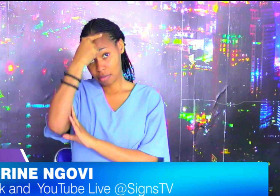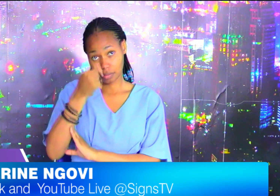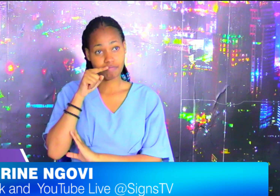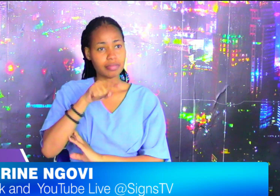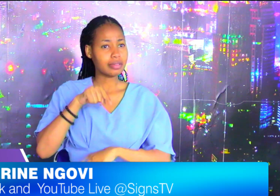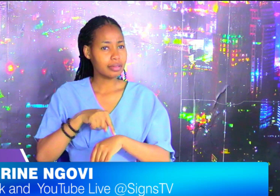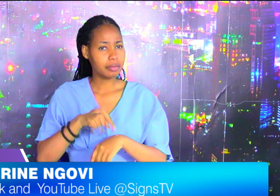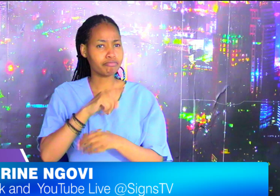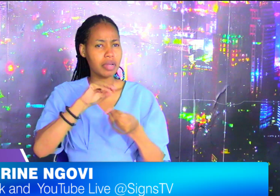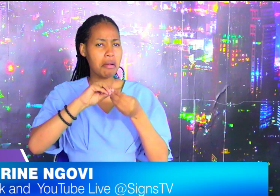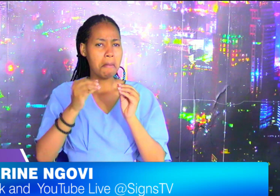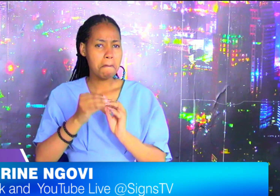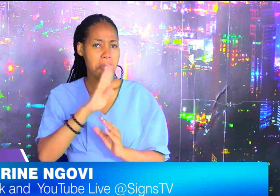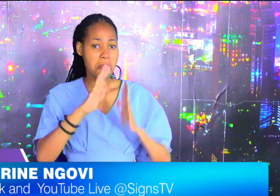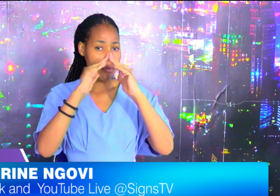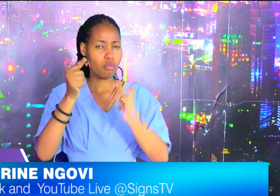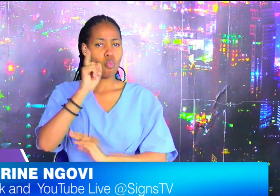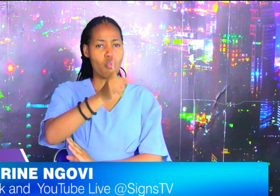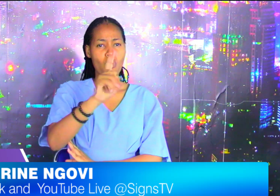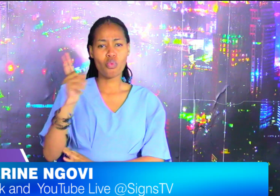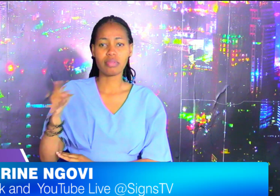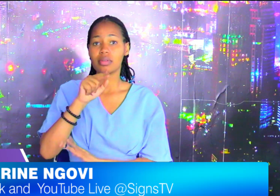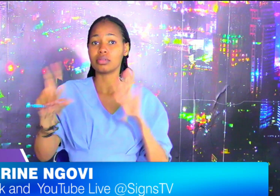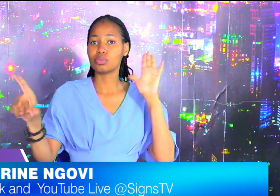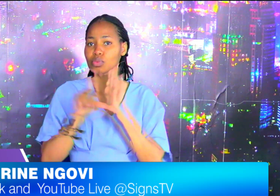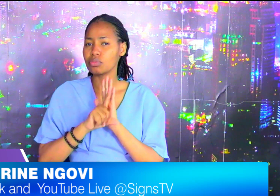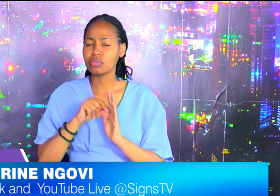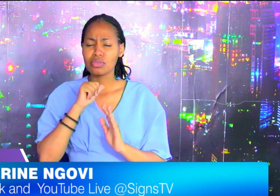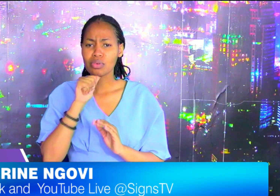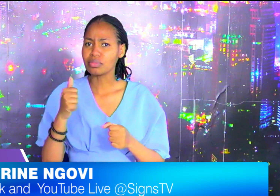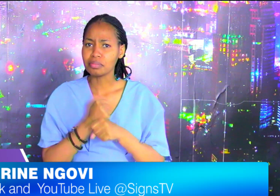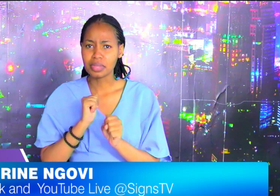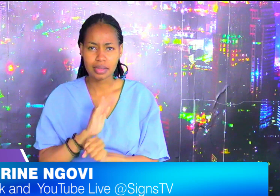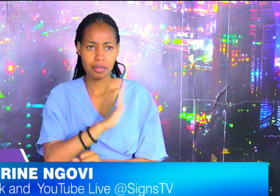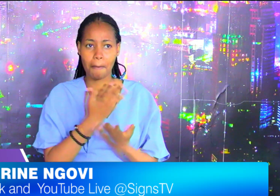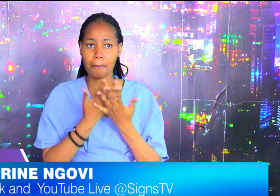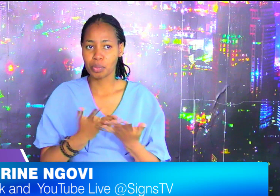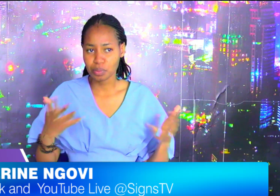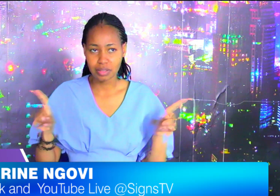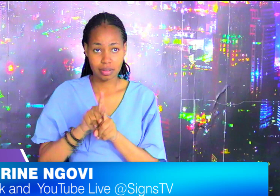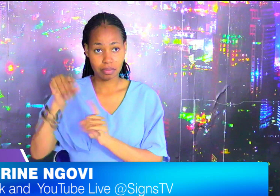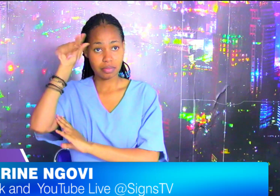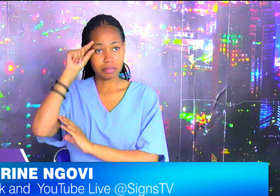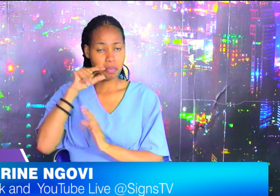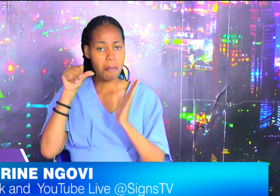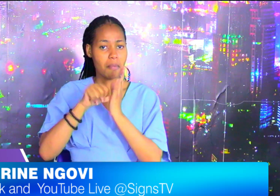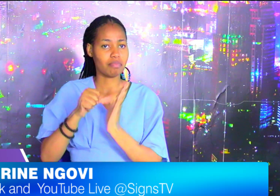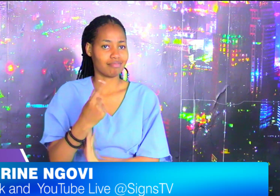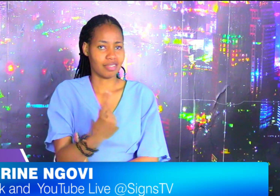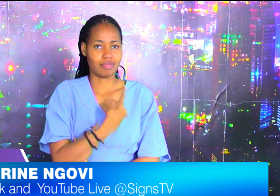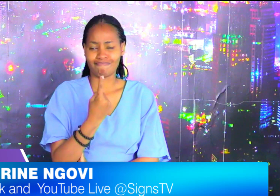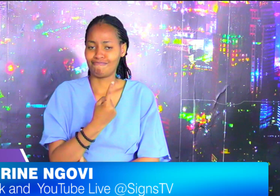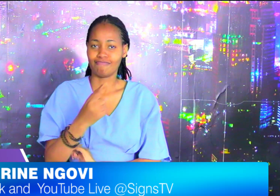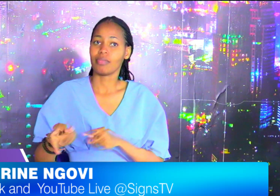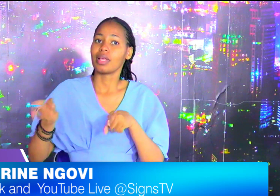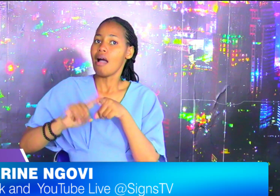National Assembly, Moses Wetangula, while addressing the House, warned lawmakers not to make the